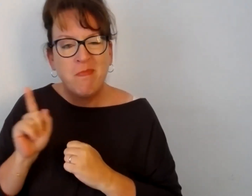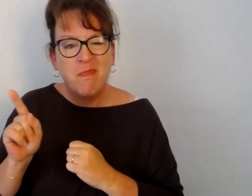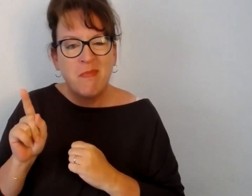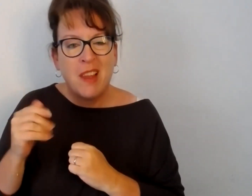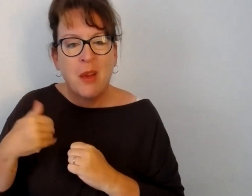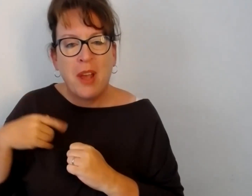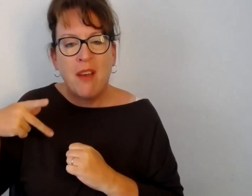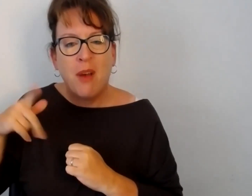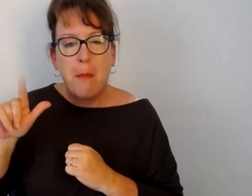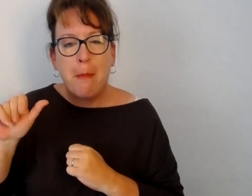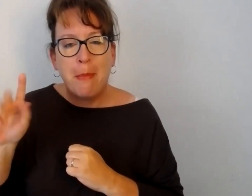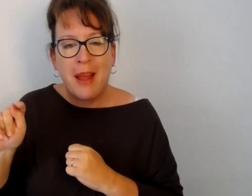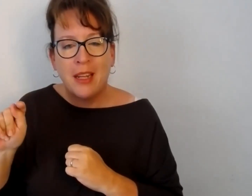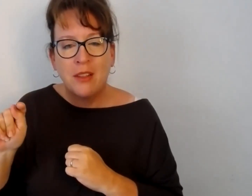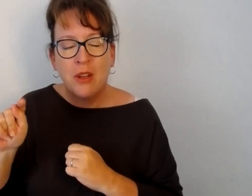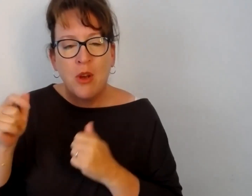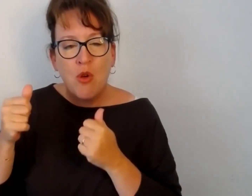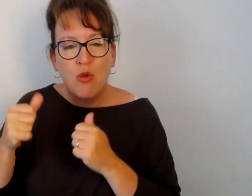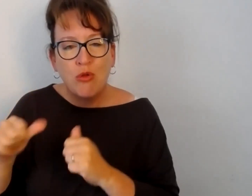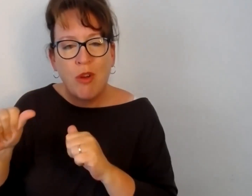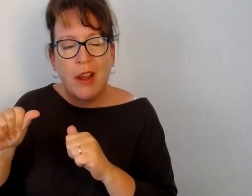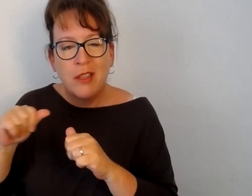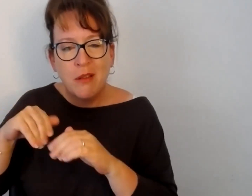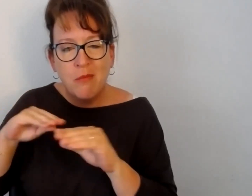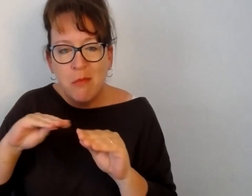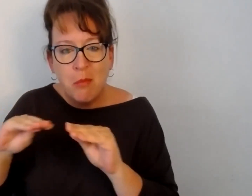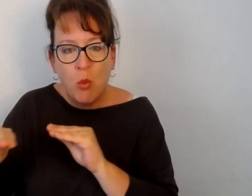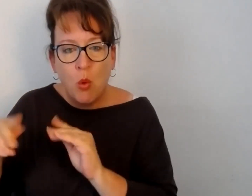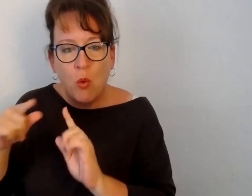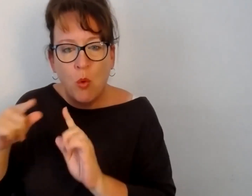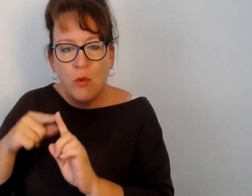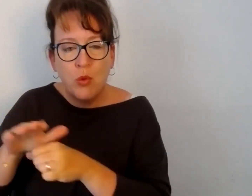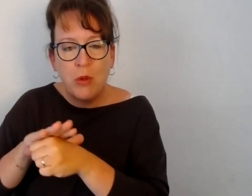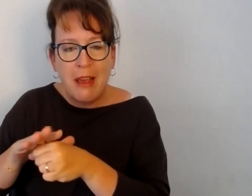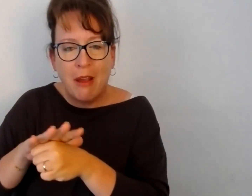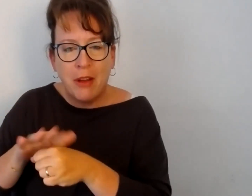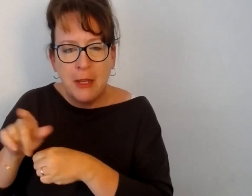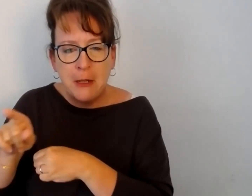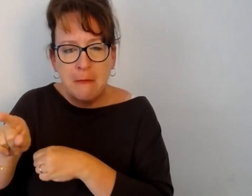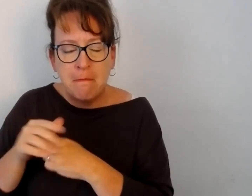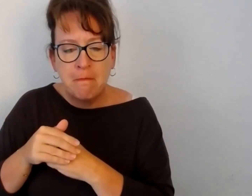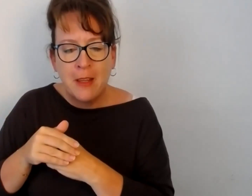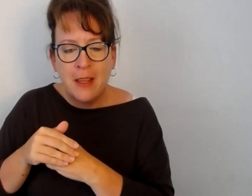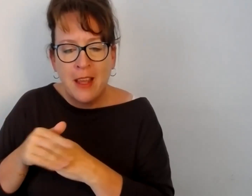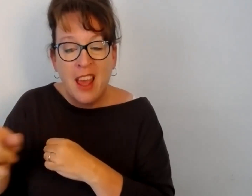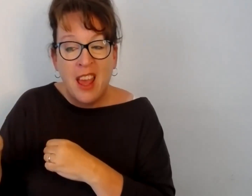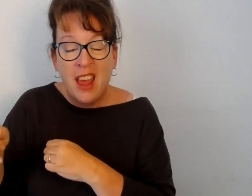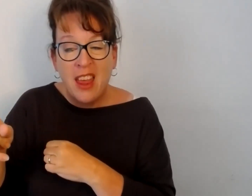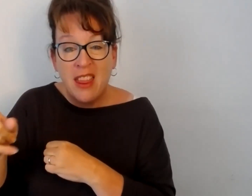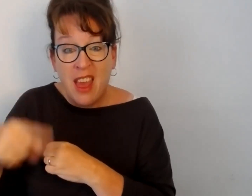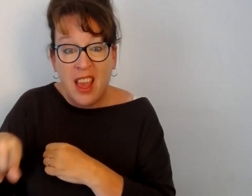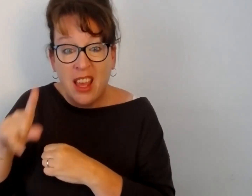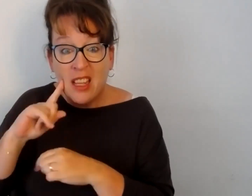come into Taunton called Aries, and they snuck